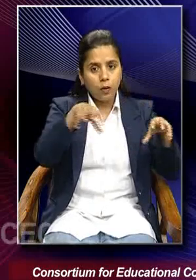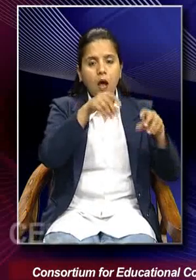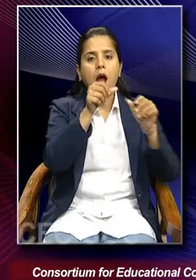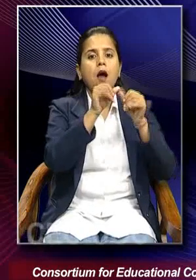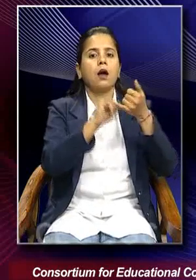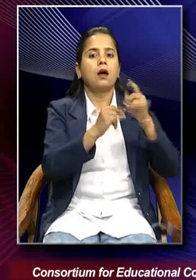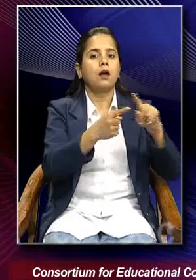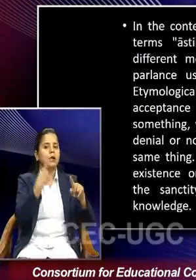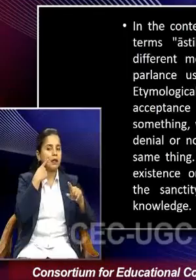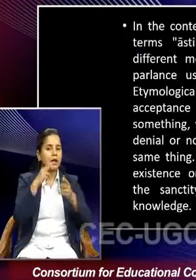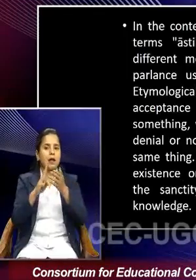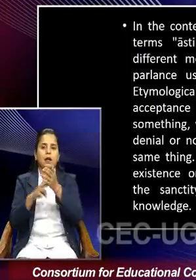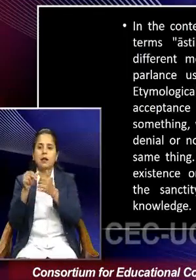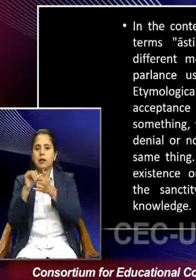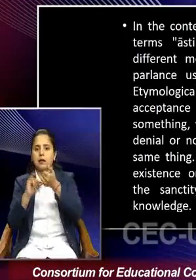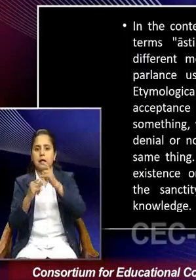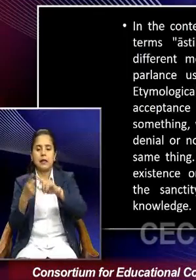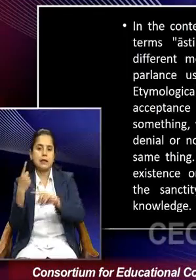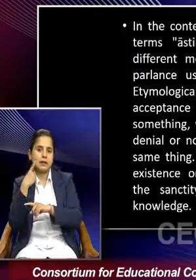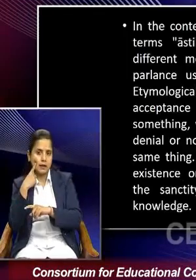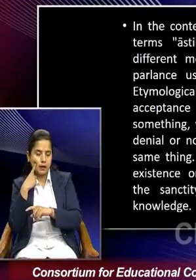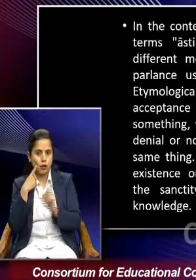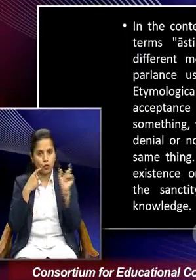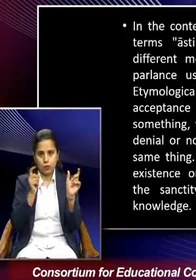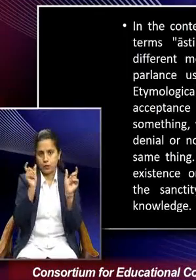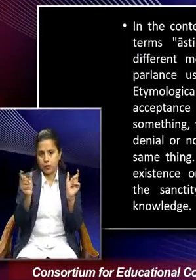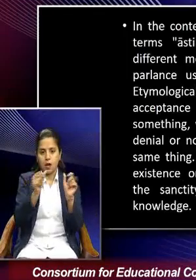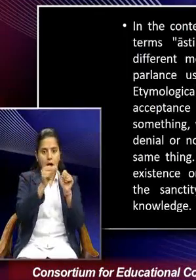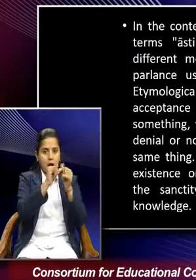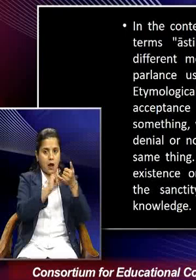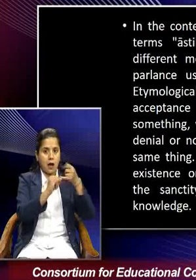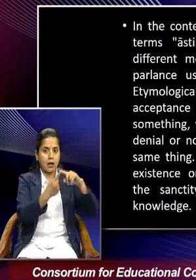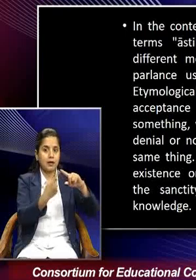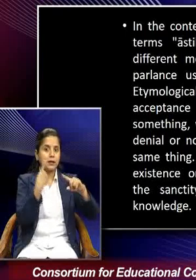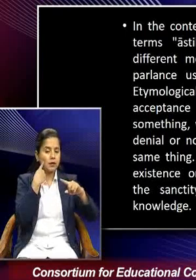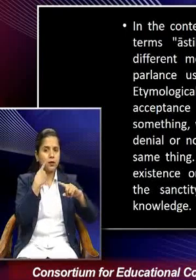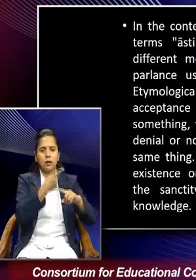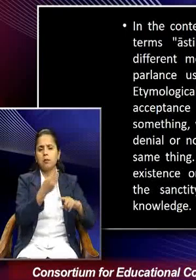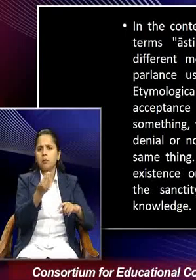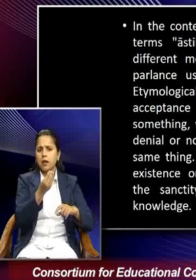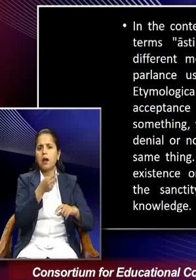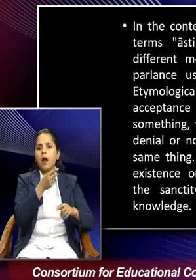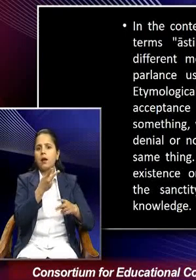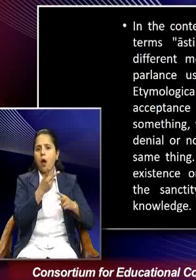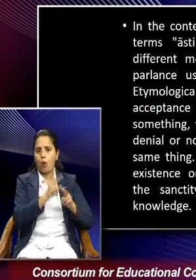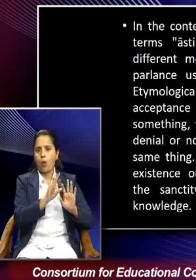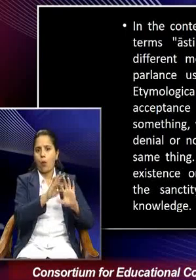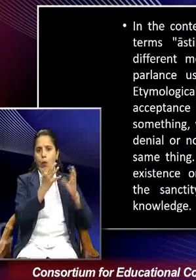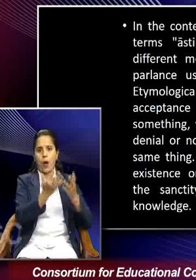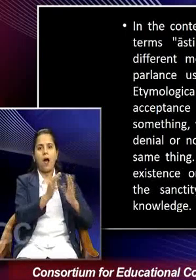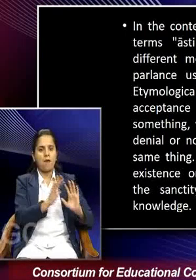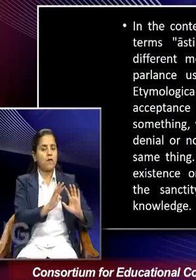and nasti in the Nastik. So, asti here means that something is existing,